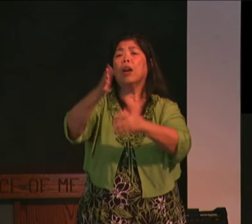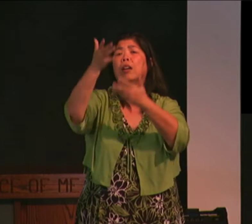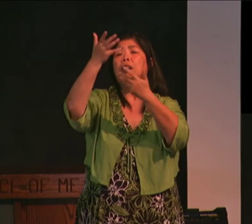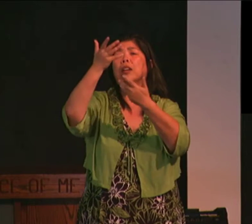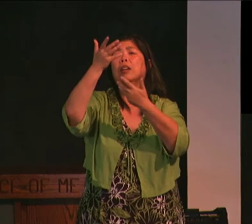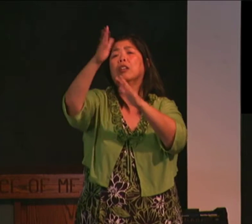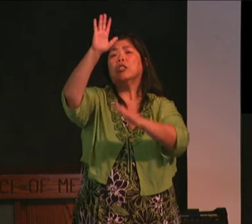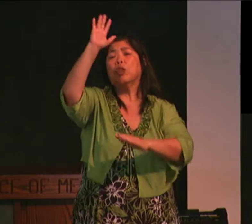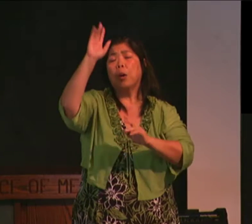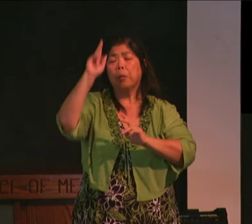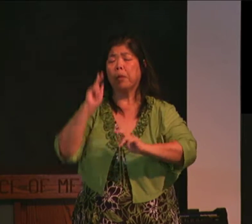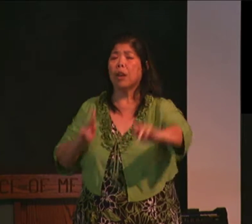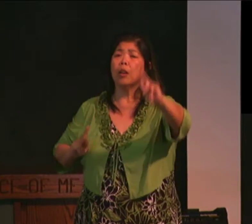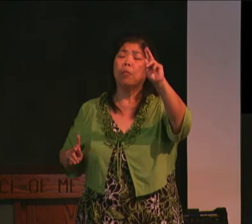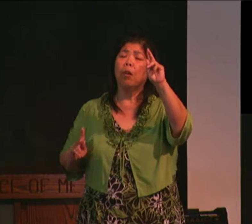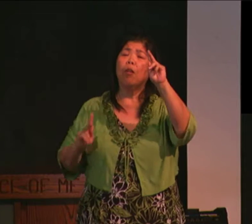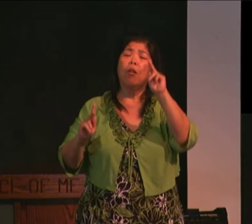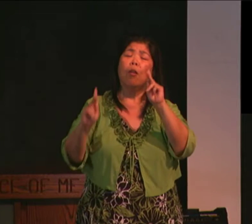the praise of your people.